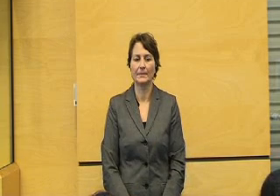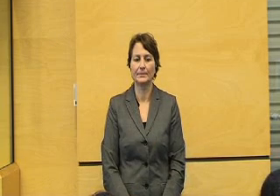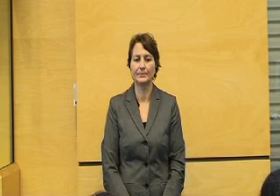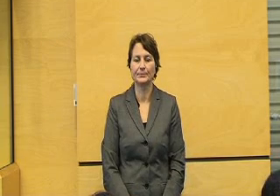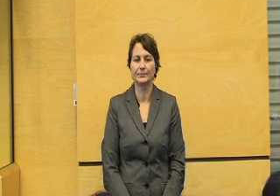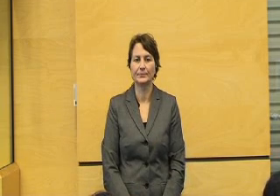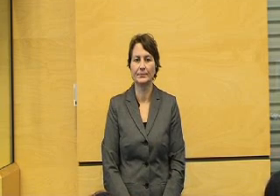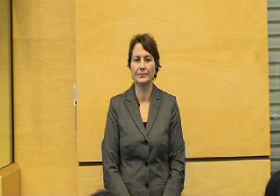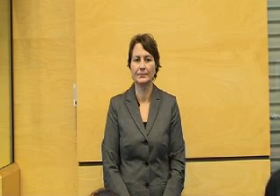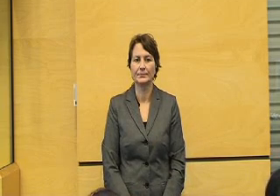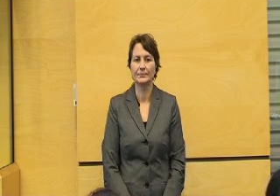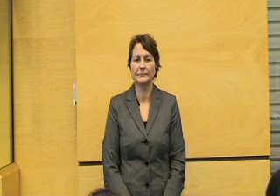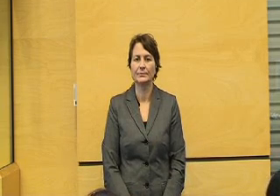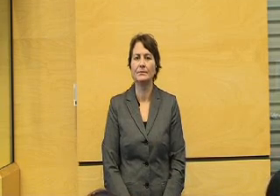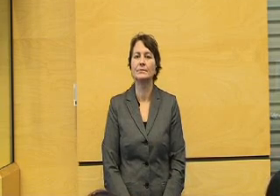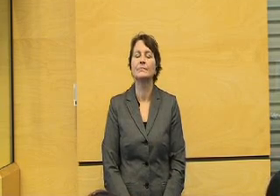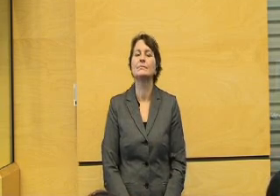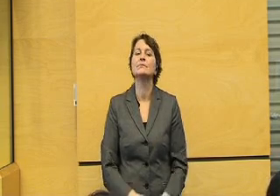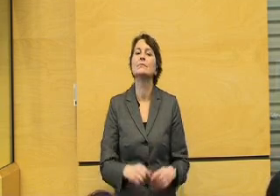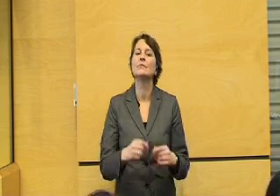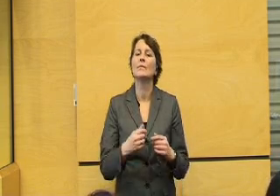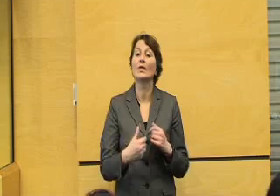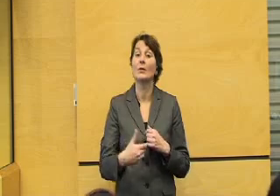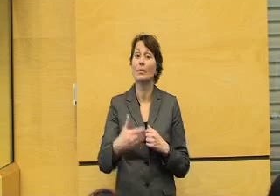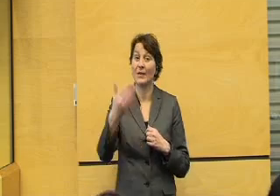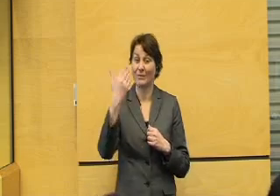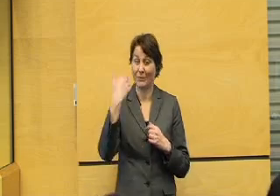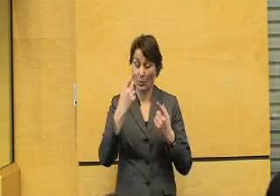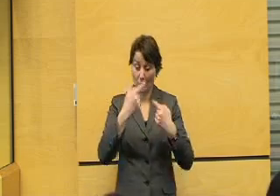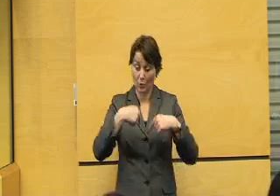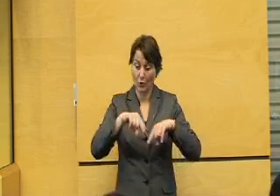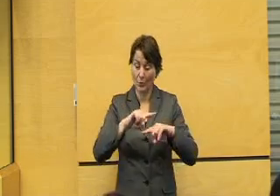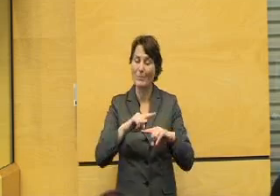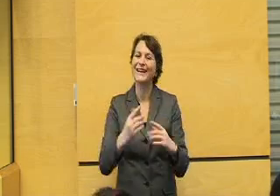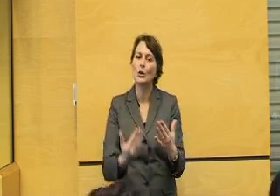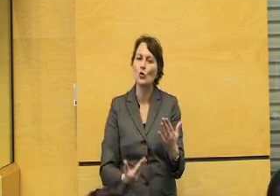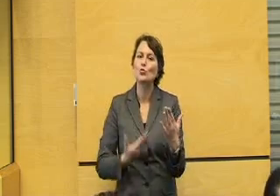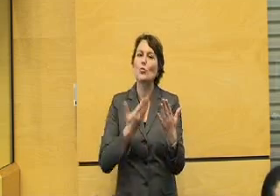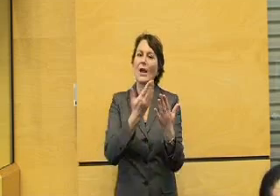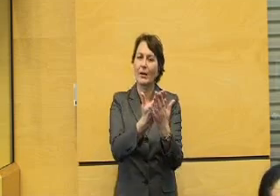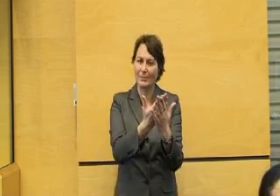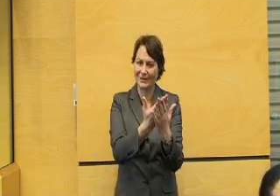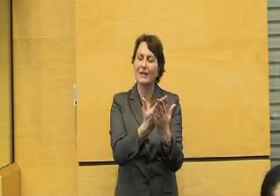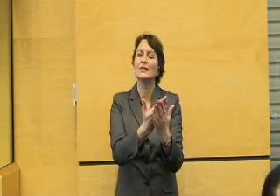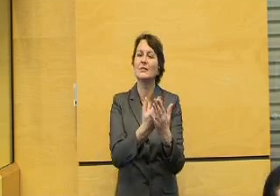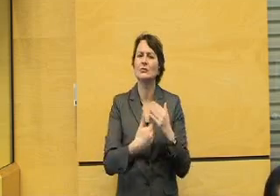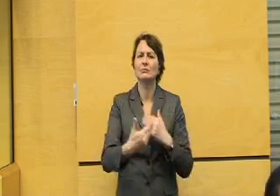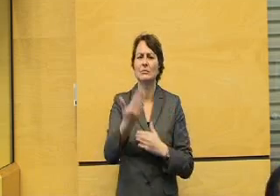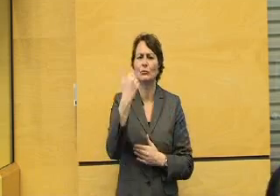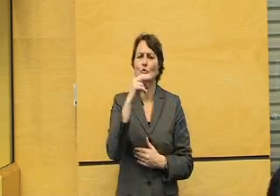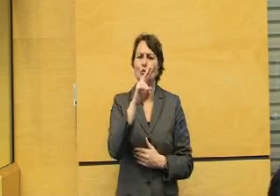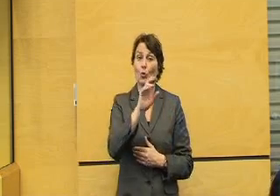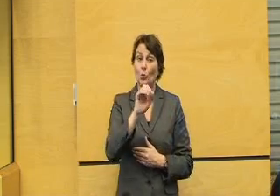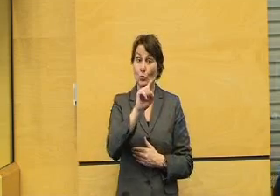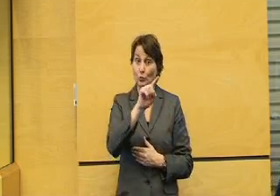I'd like to reiterate the recommendations and comments made by the Committee on the Rights of the Child to the State Party in 2012.